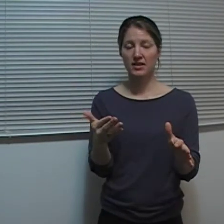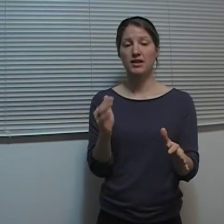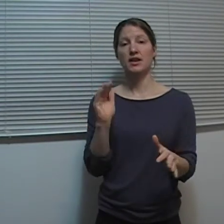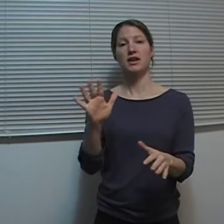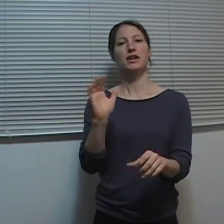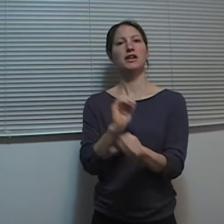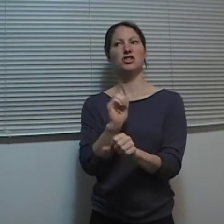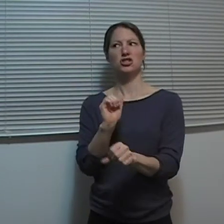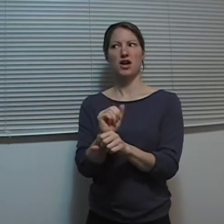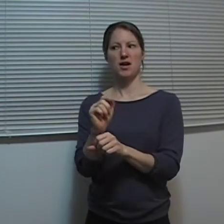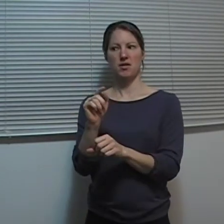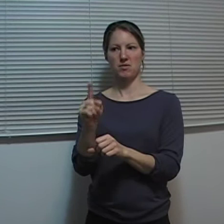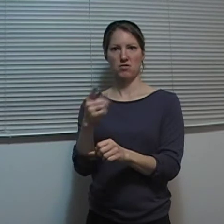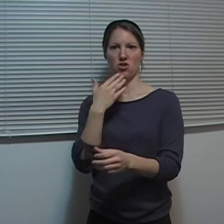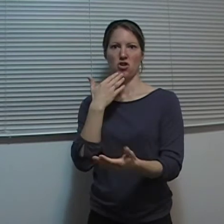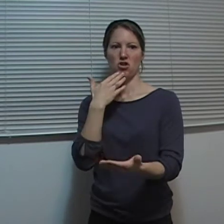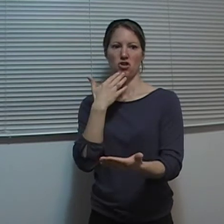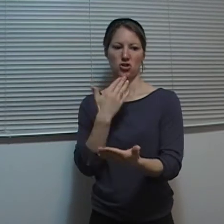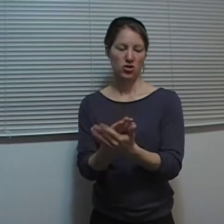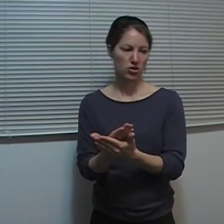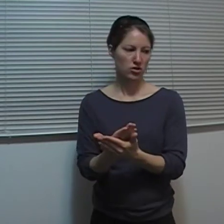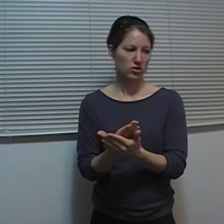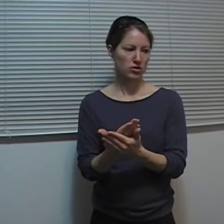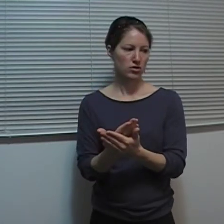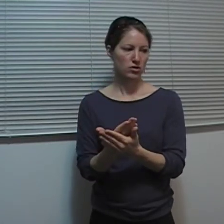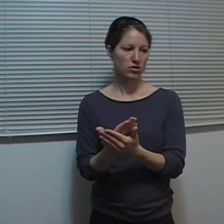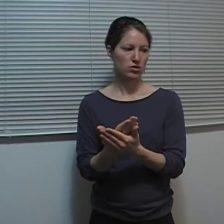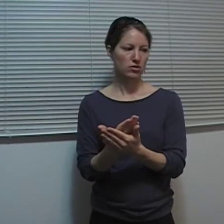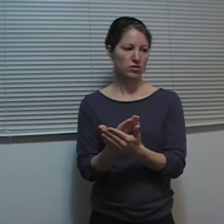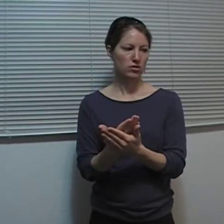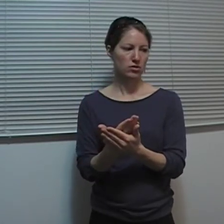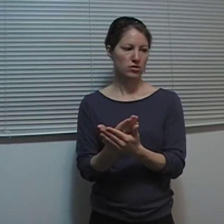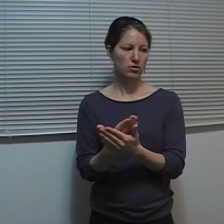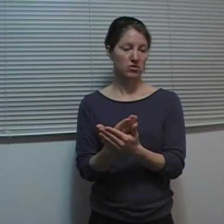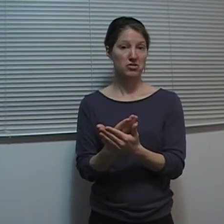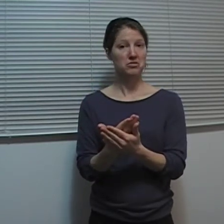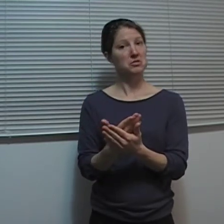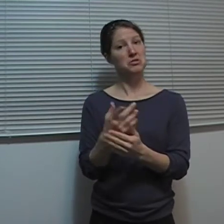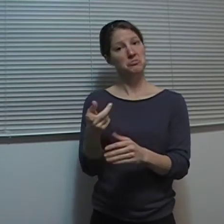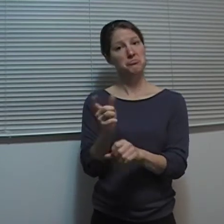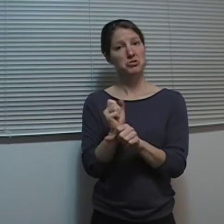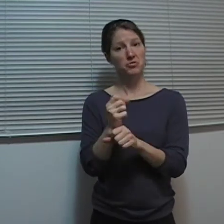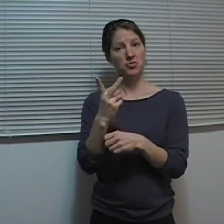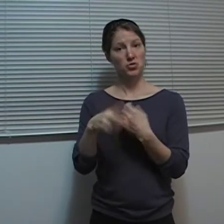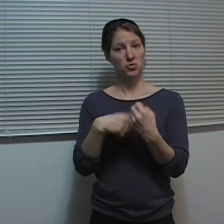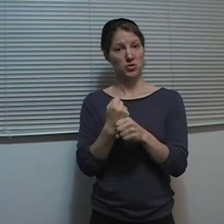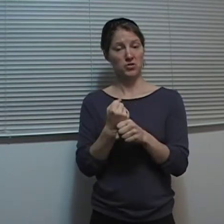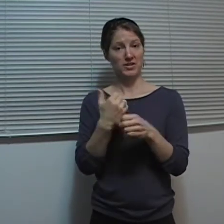did it so well that in 2 more years, he was made a constable. Now he's moving up, you see. He's